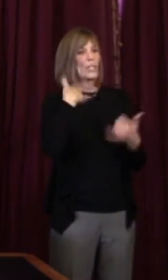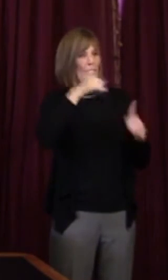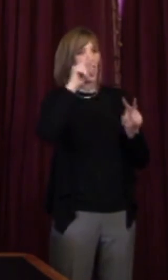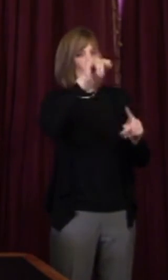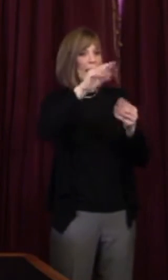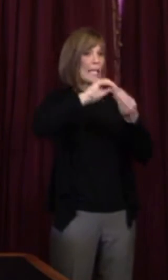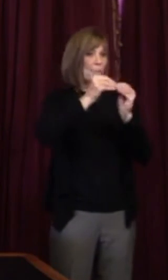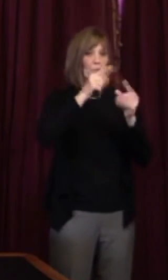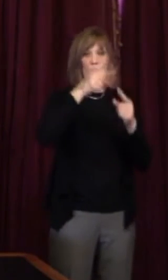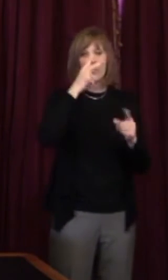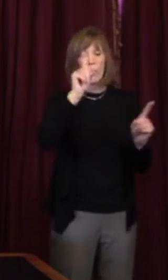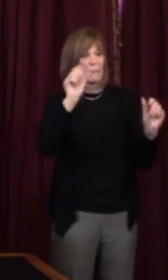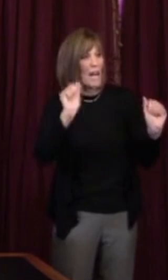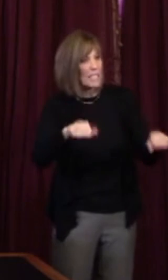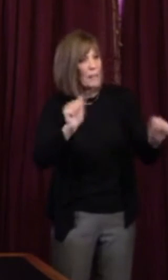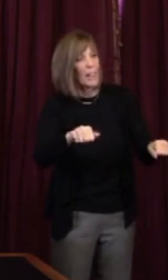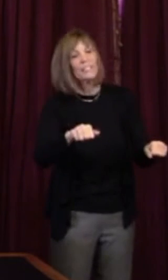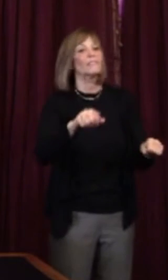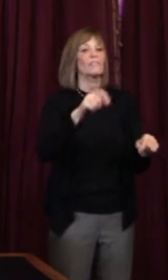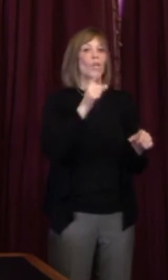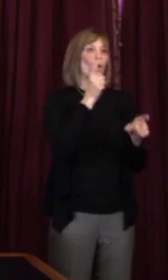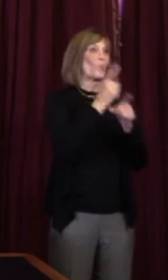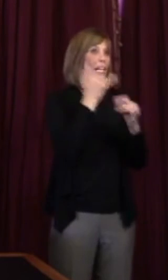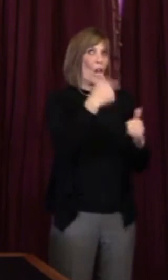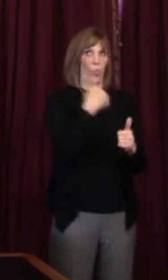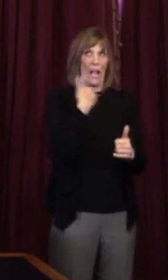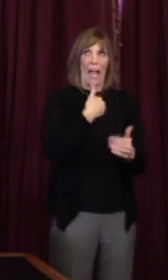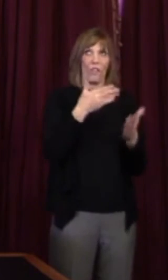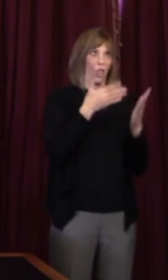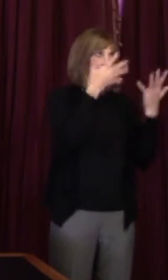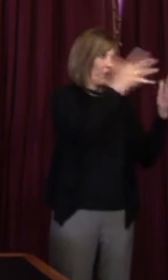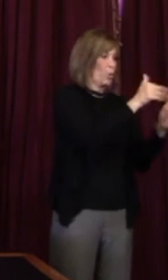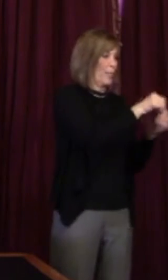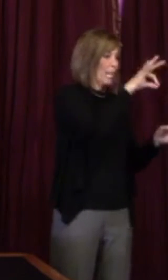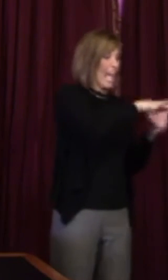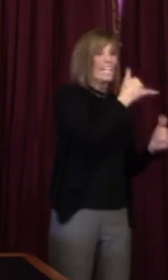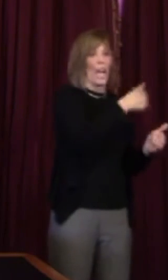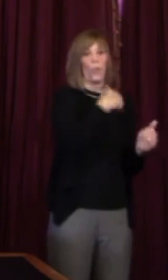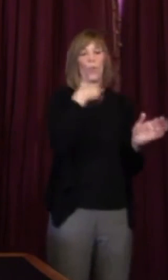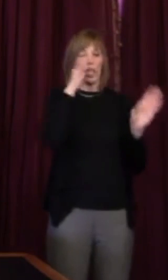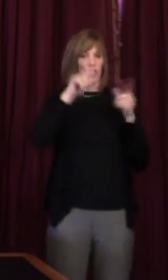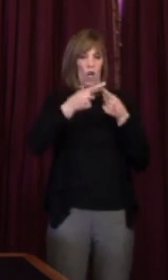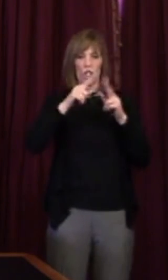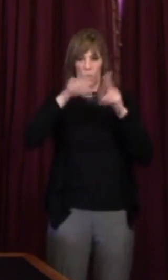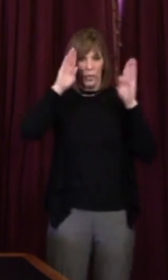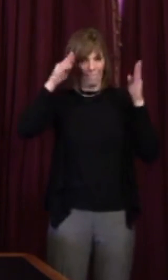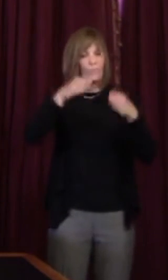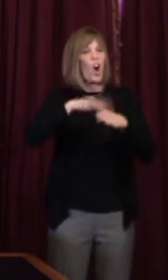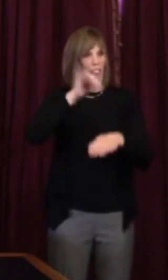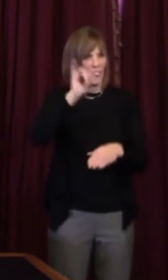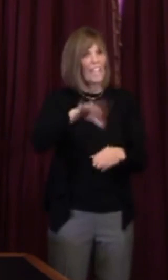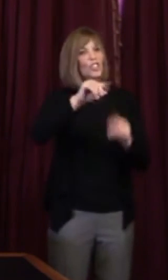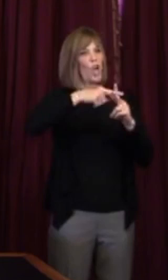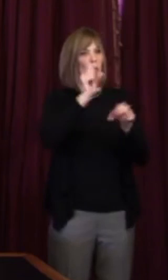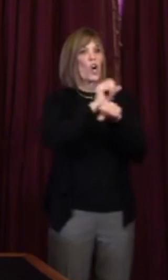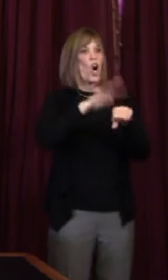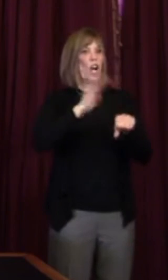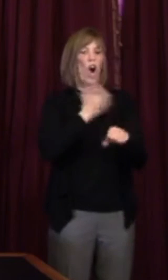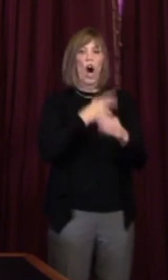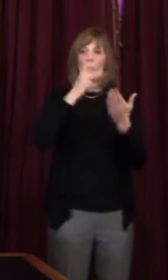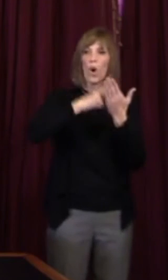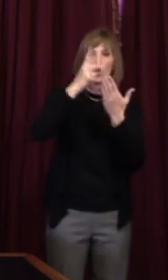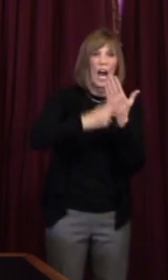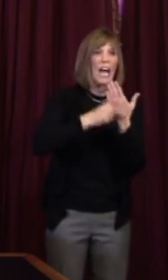numbers to see what's possible. So now that we've got through the election, we'll start down like we would this time of year anyway, and start working on our